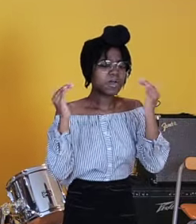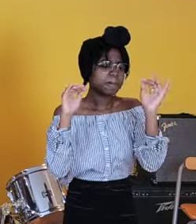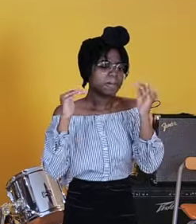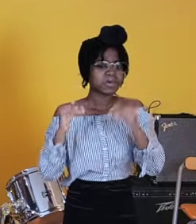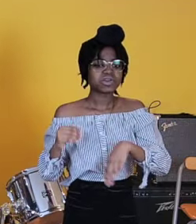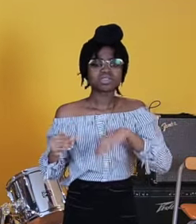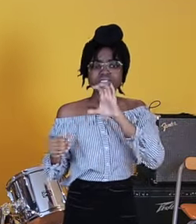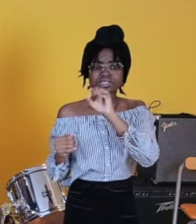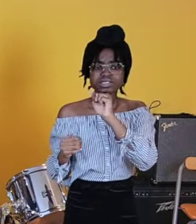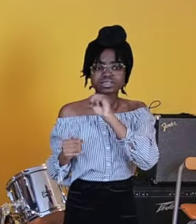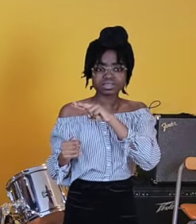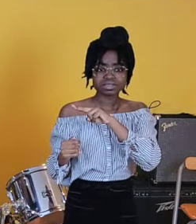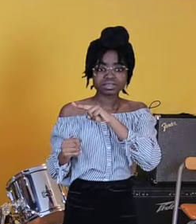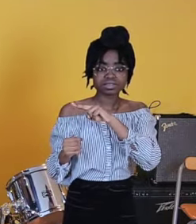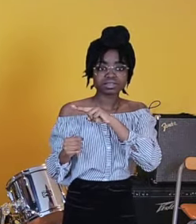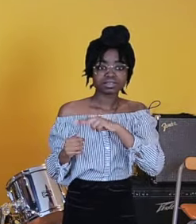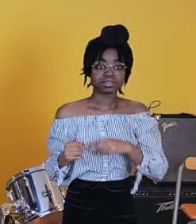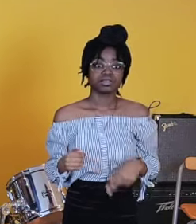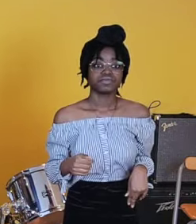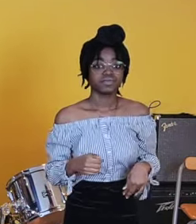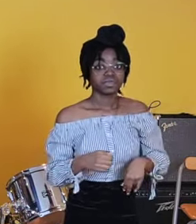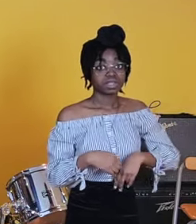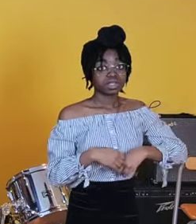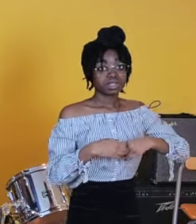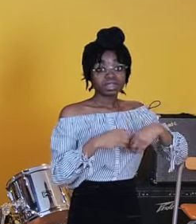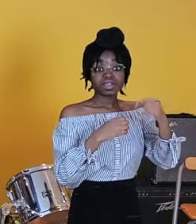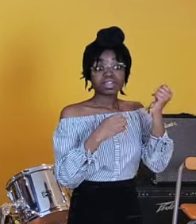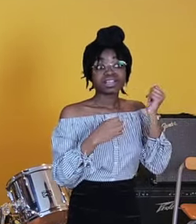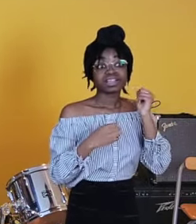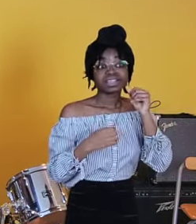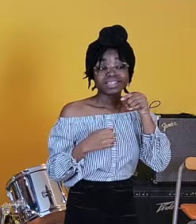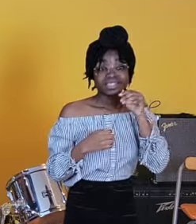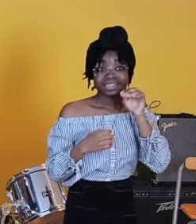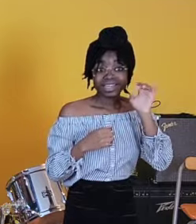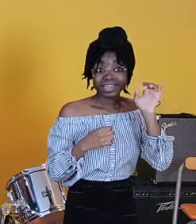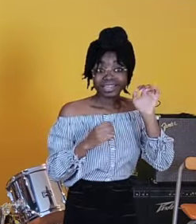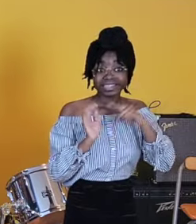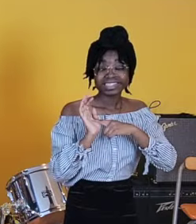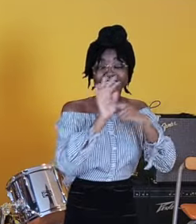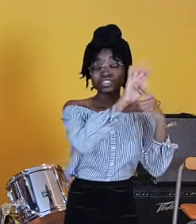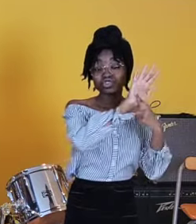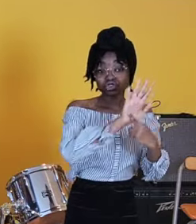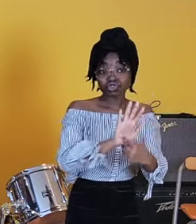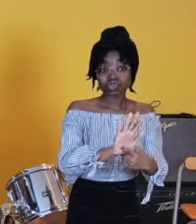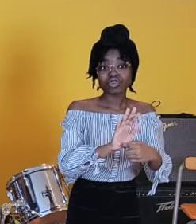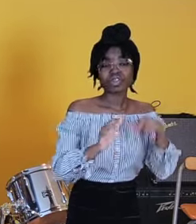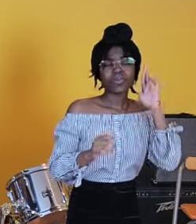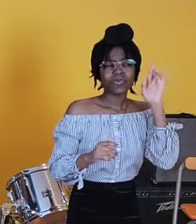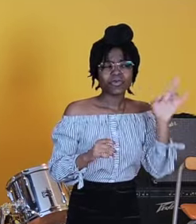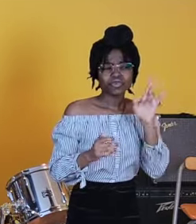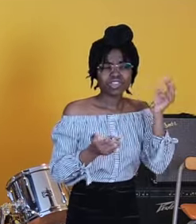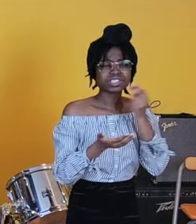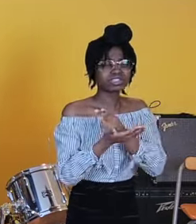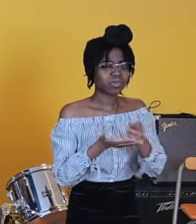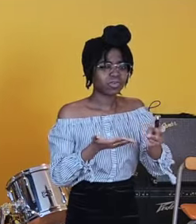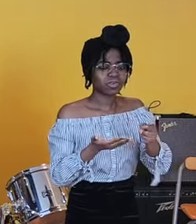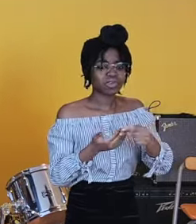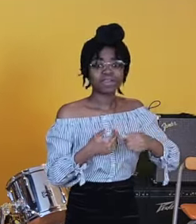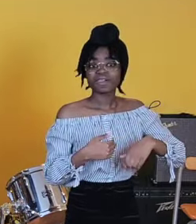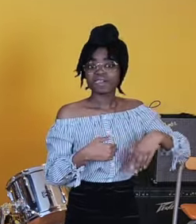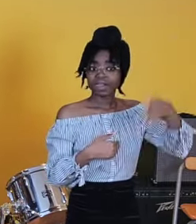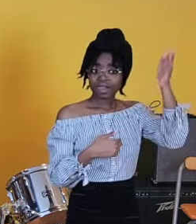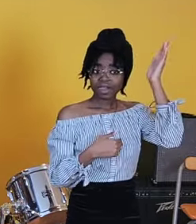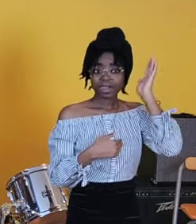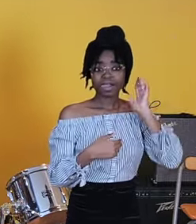obtained witness that he was righteous, that he, Abel, was righteous, God testifying of